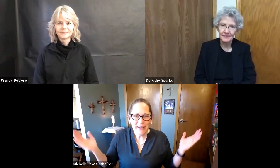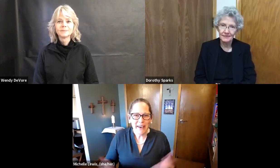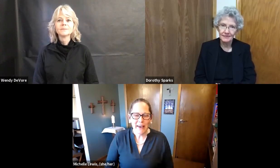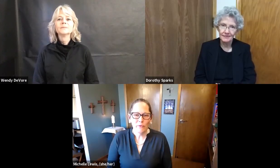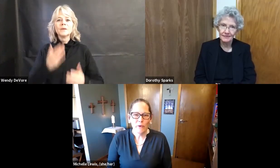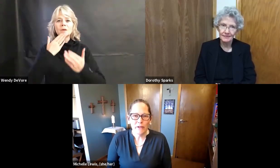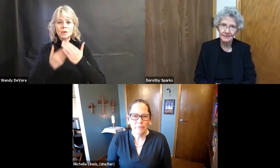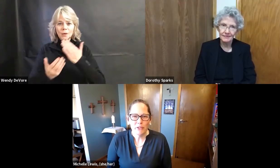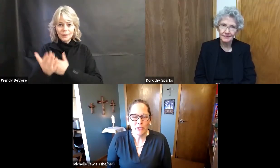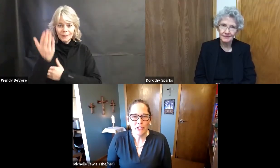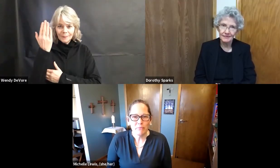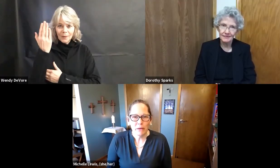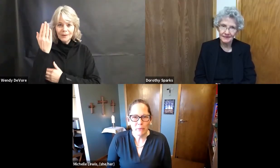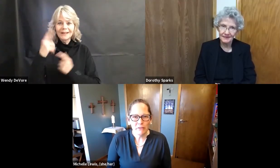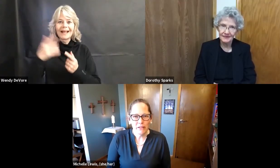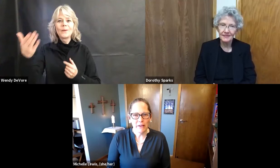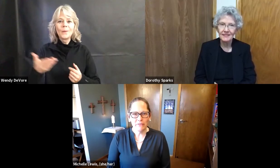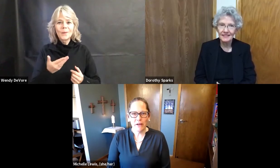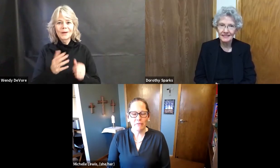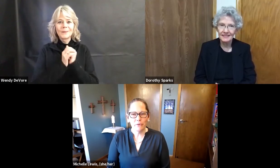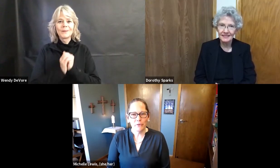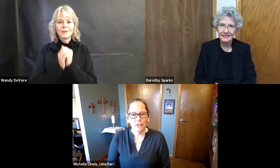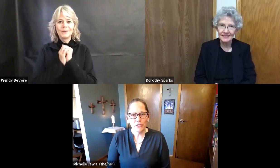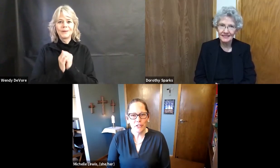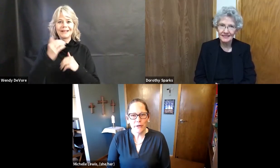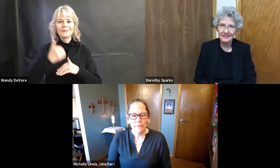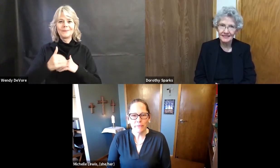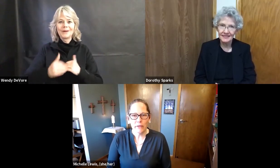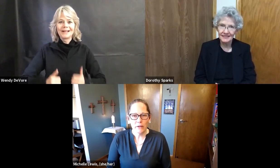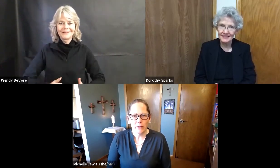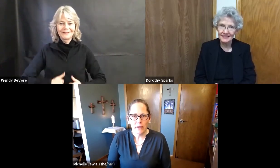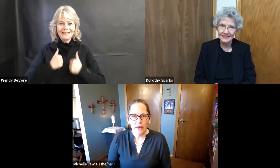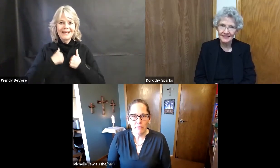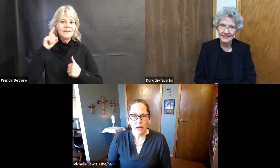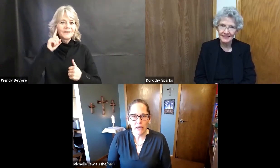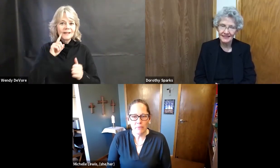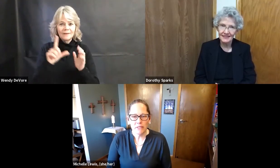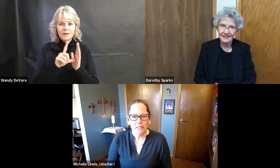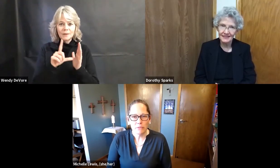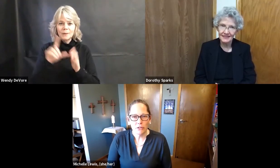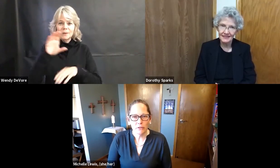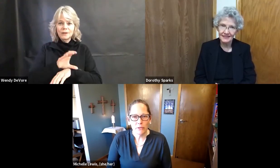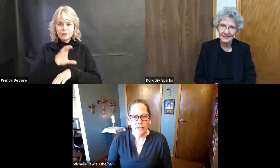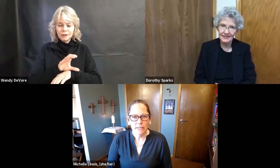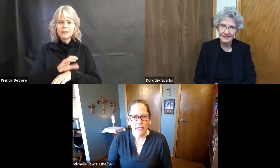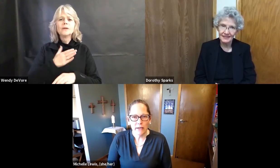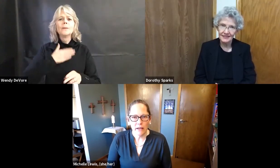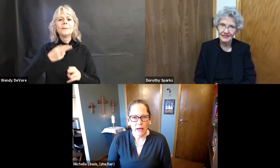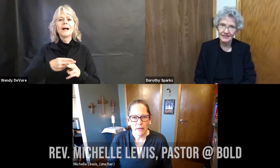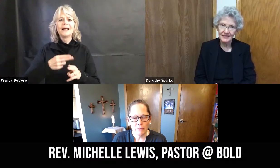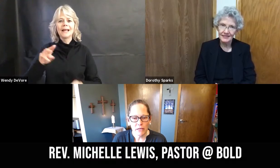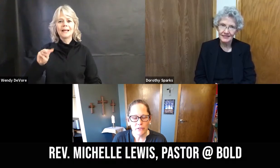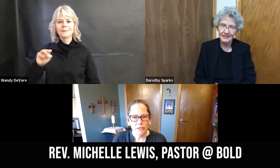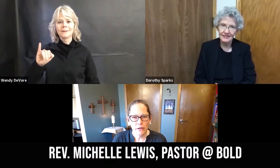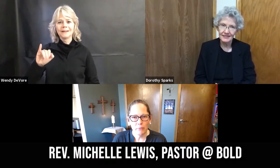Good morning and welcome to worship at Bread of Life Deaf Lutheran Church. My name is Michelle Lewis and